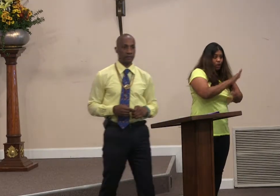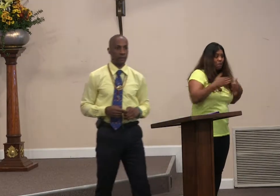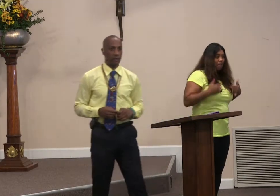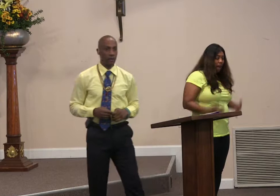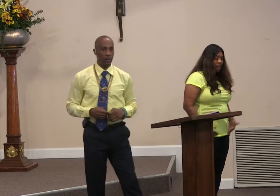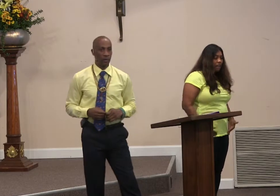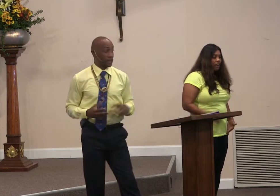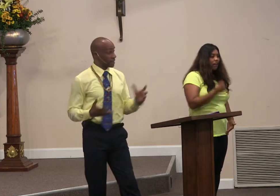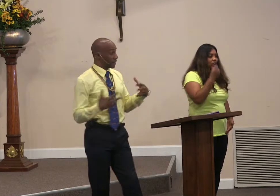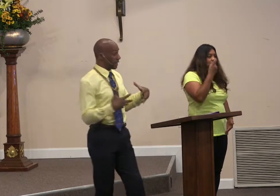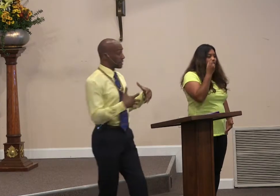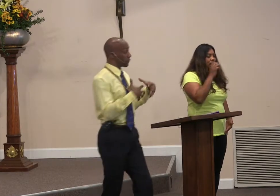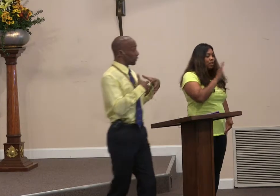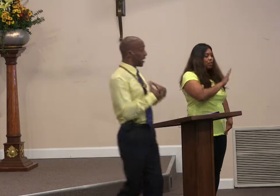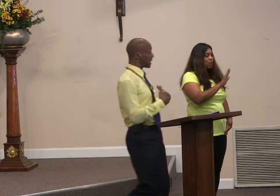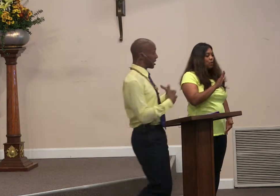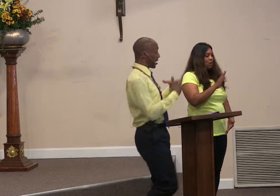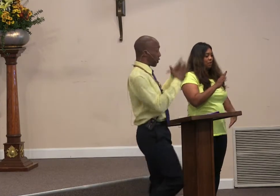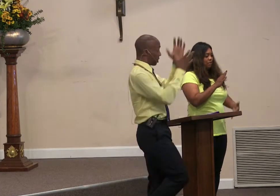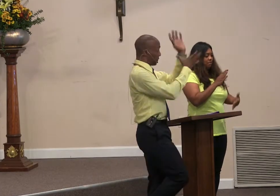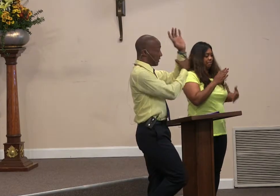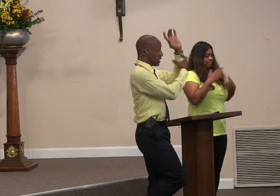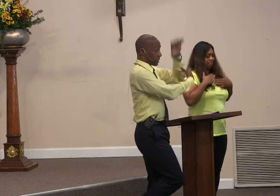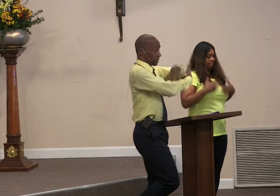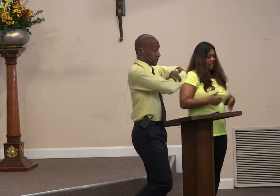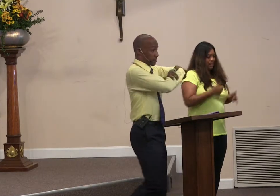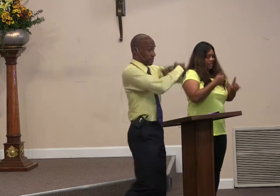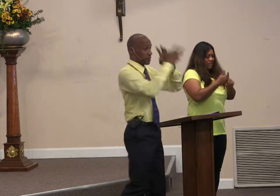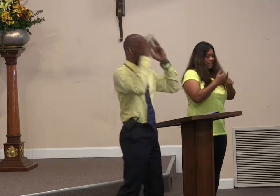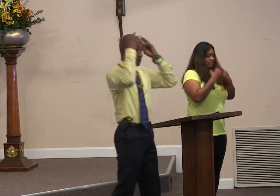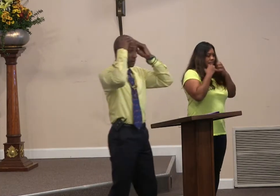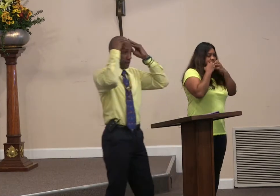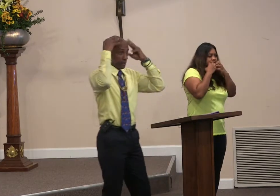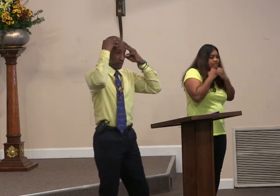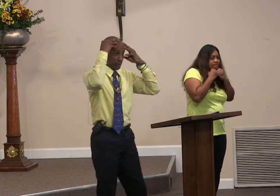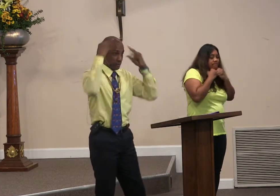is? Because the thing is, if we're not taking care of this,